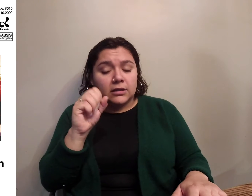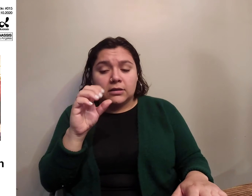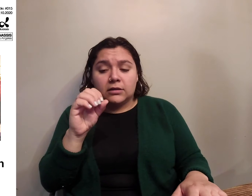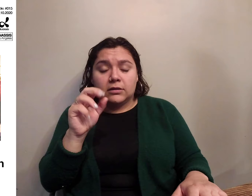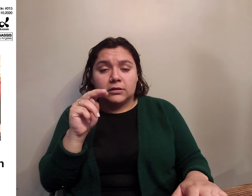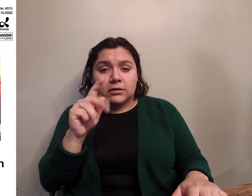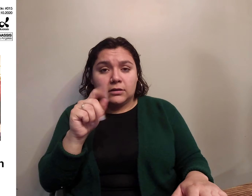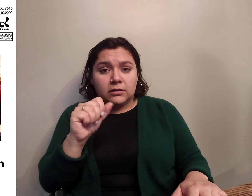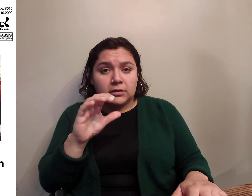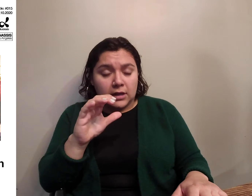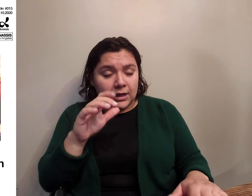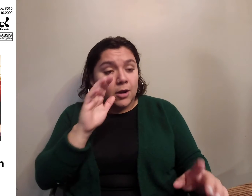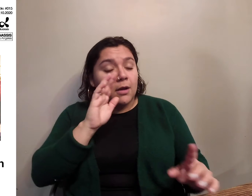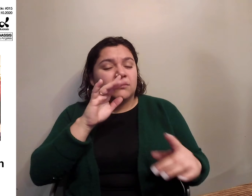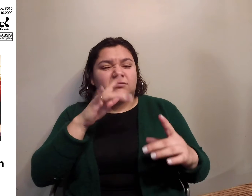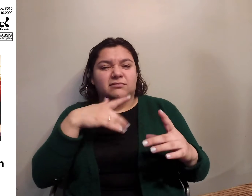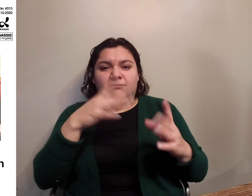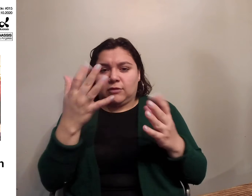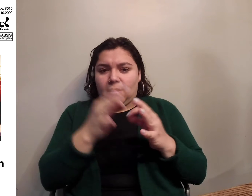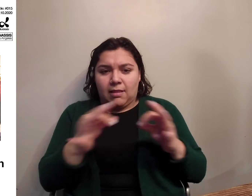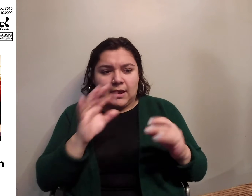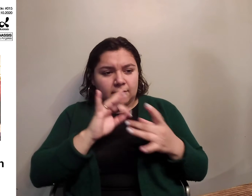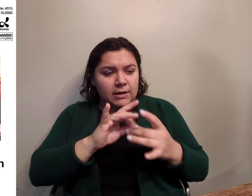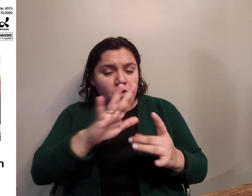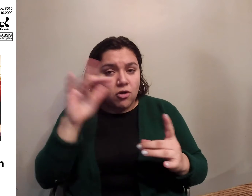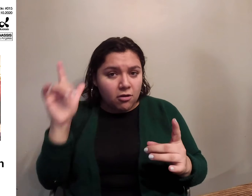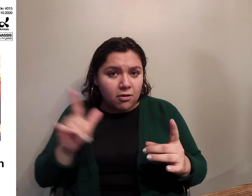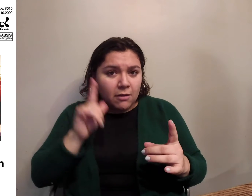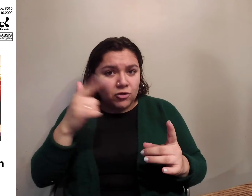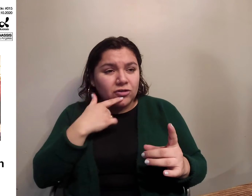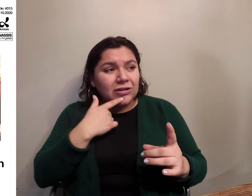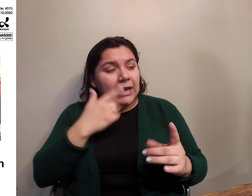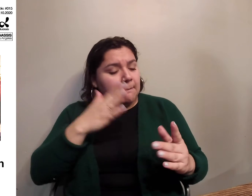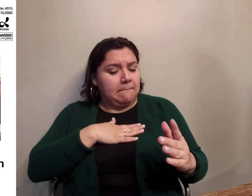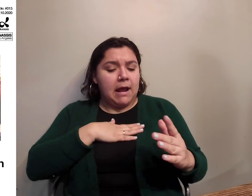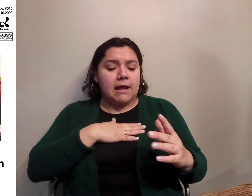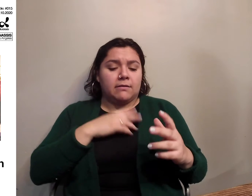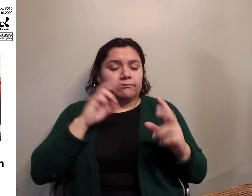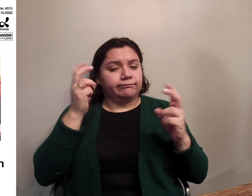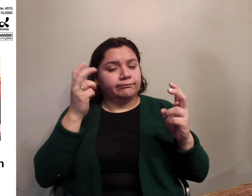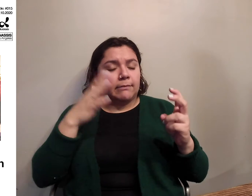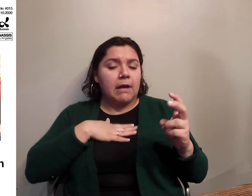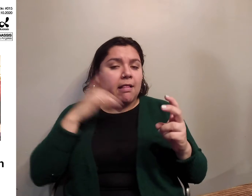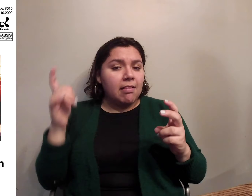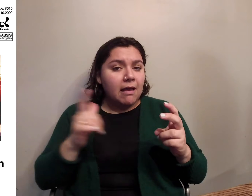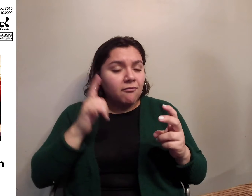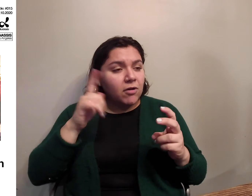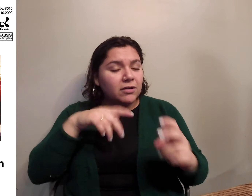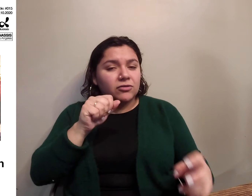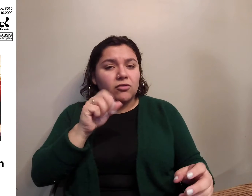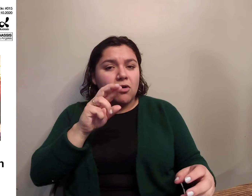about her library, where she said, "My library is an archive of longing."